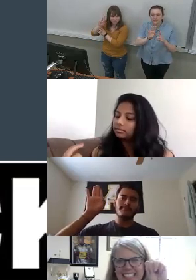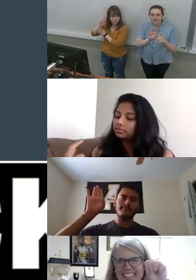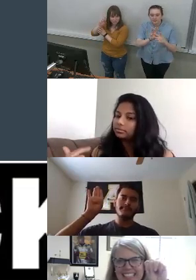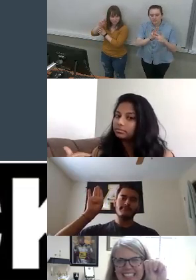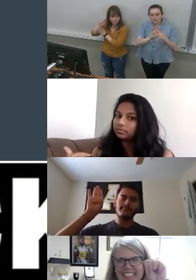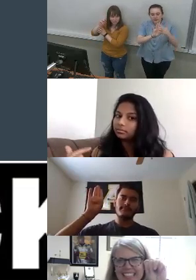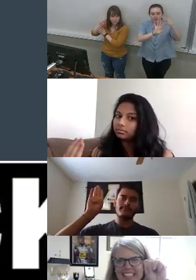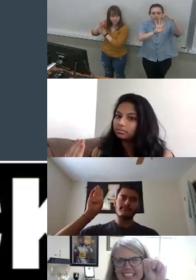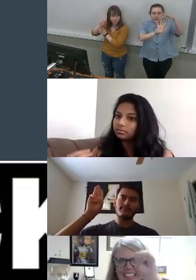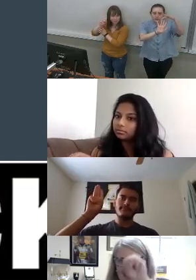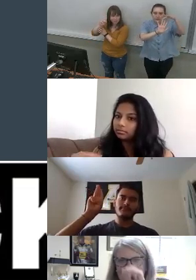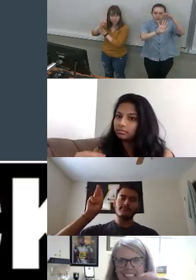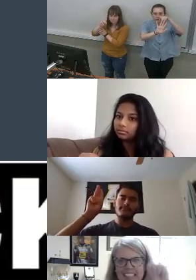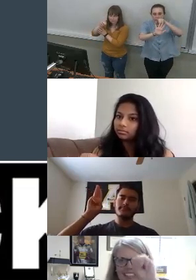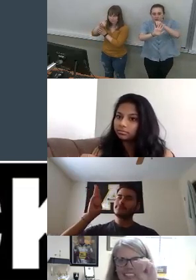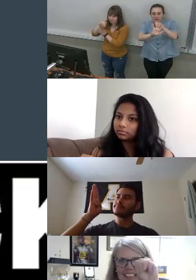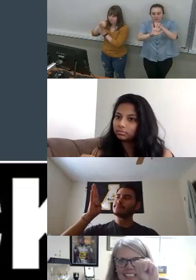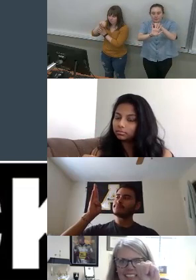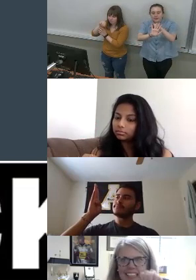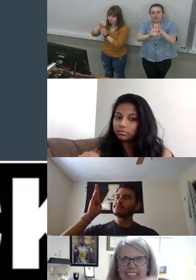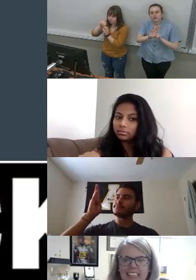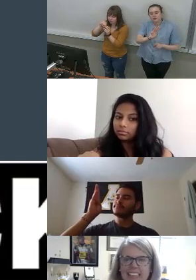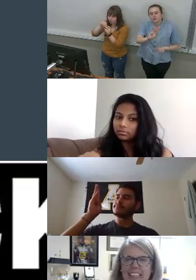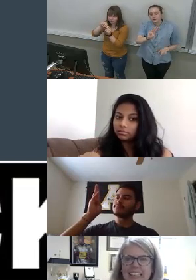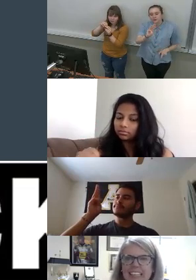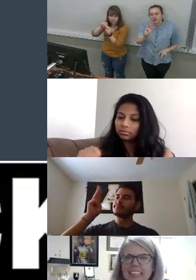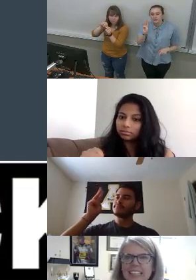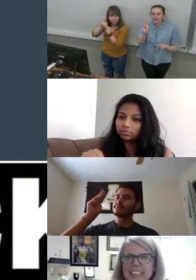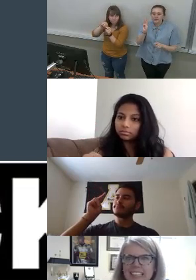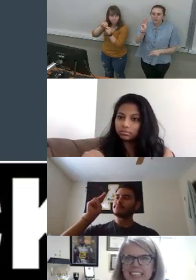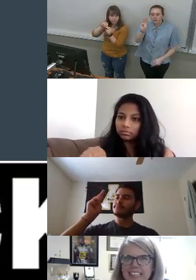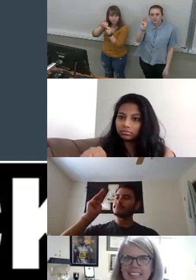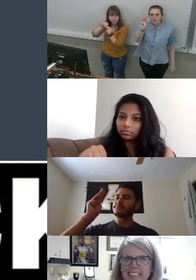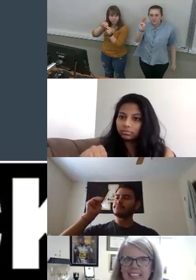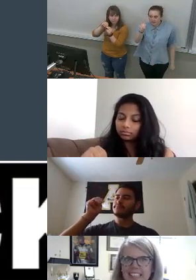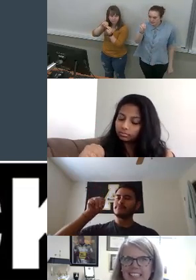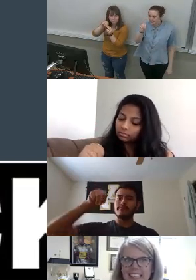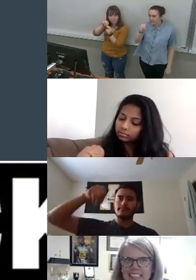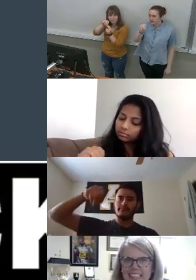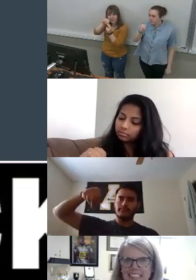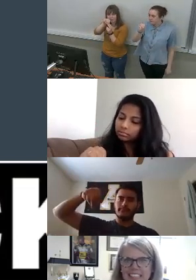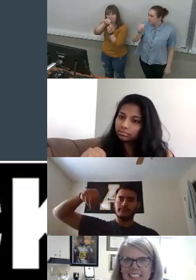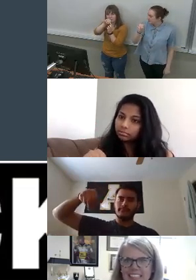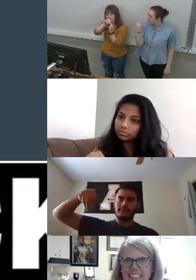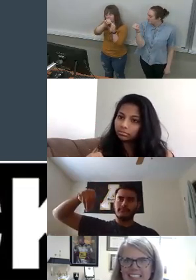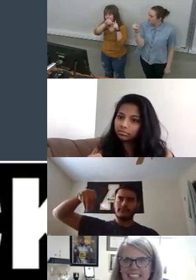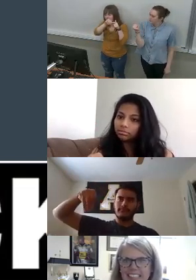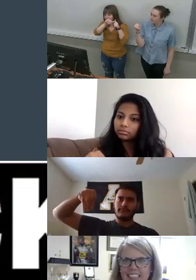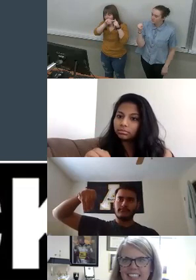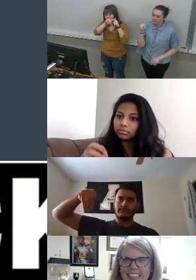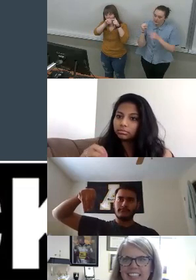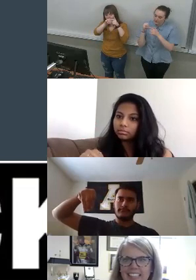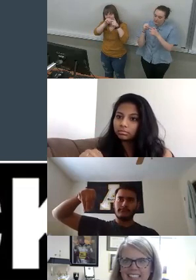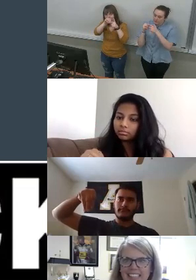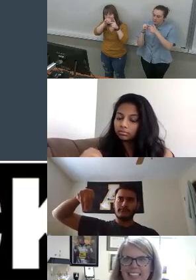and tuck it between your ring finger and your pinky finger and bend all your other fingers on top of it. It kind of looks like an M if you look at it